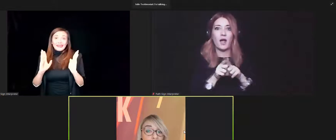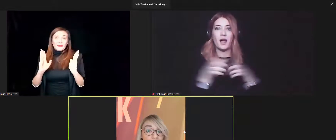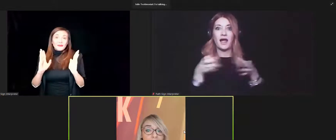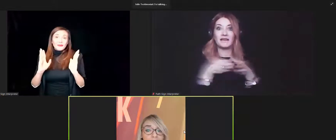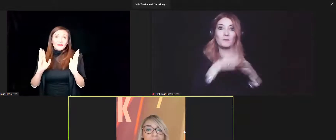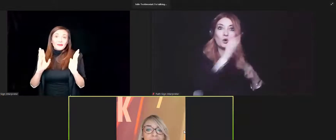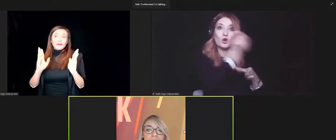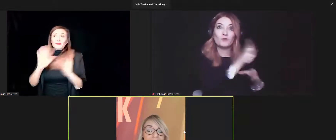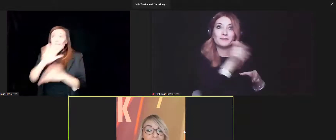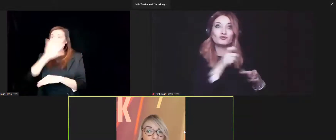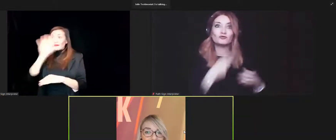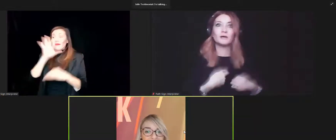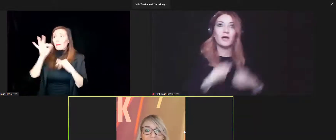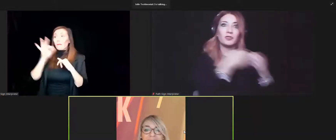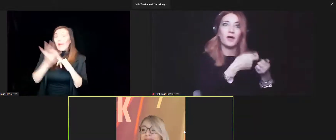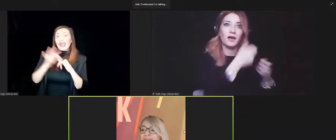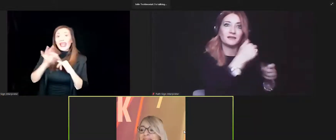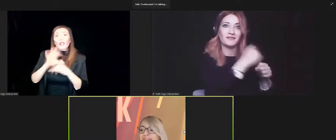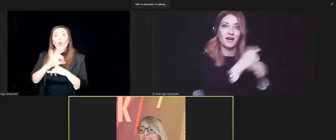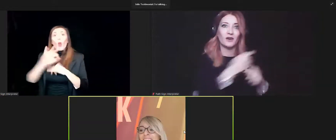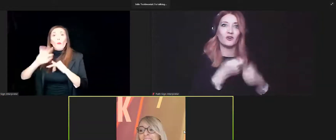2 arms and 2 legs.